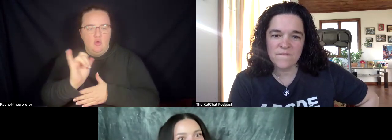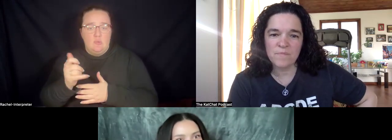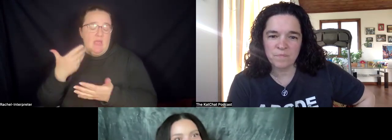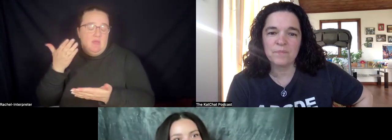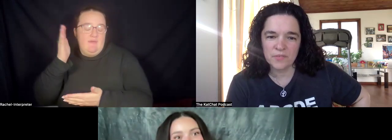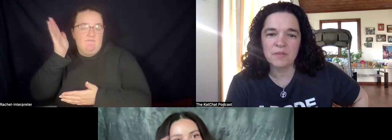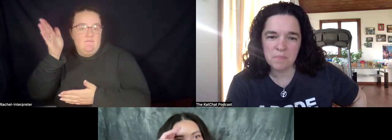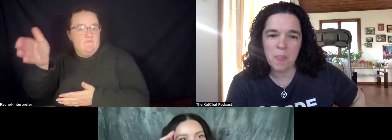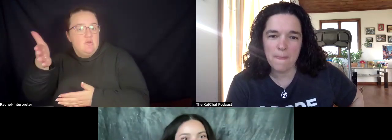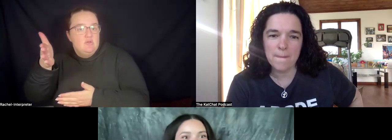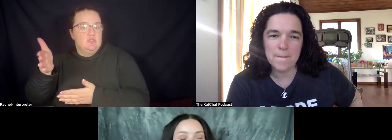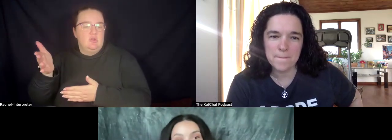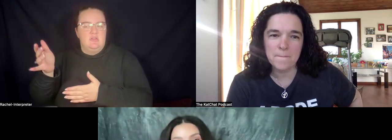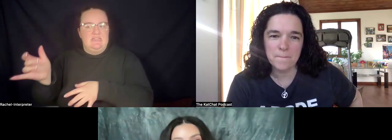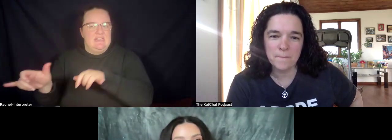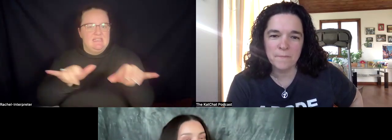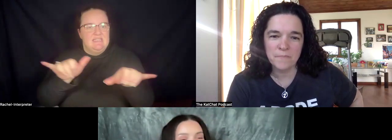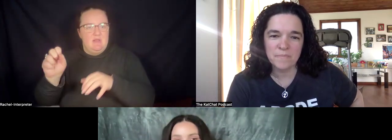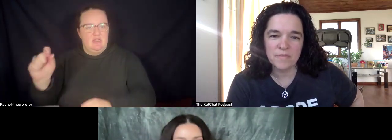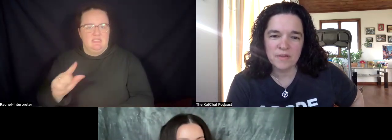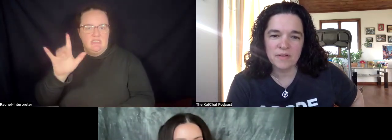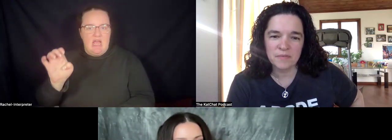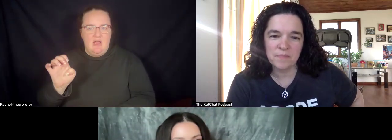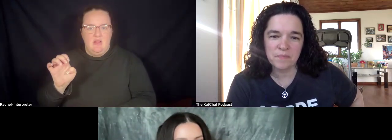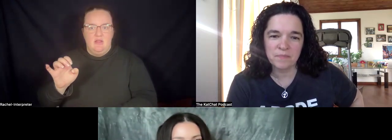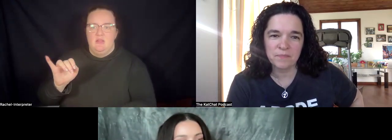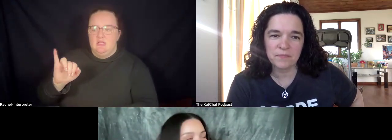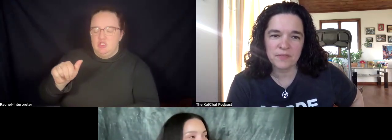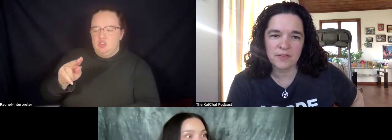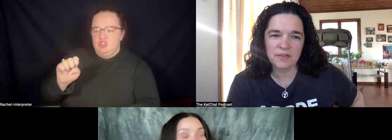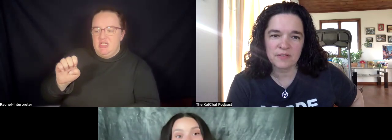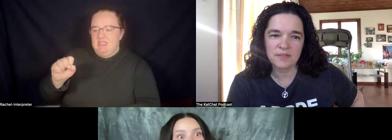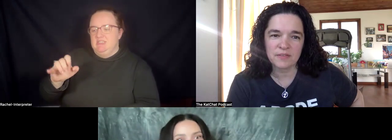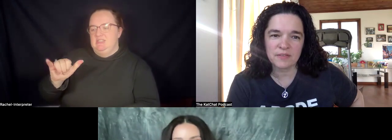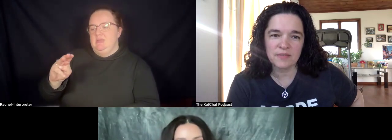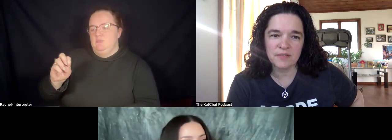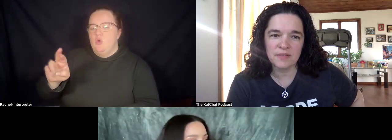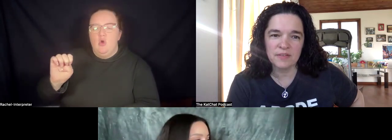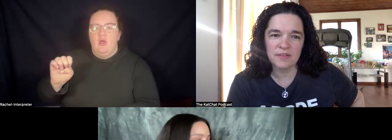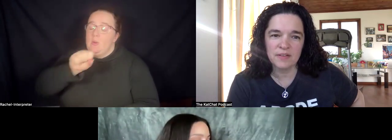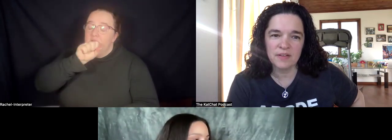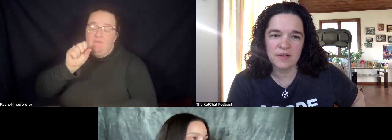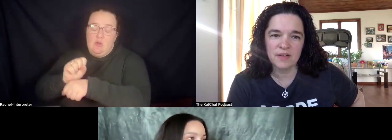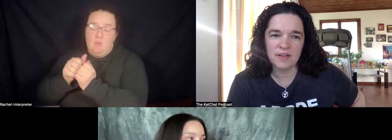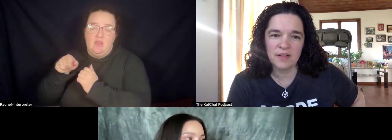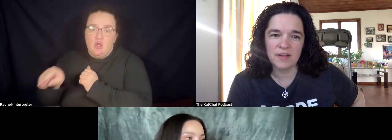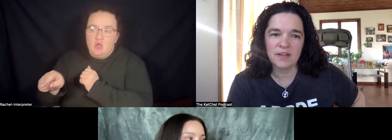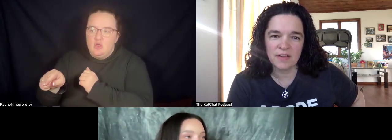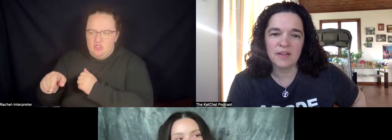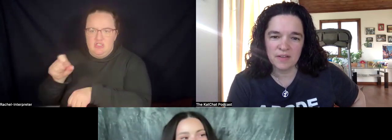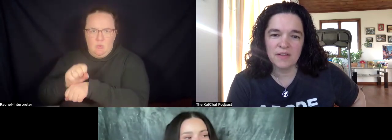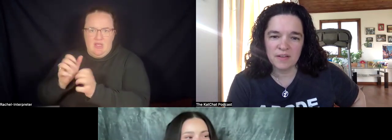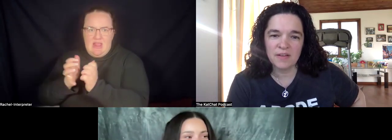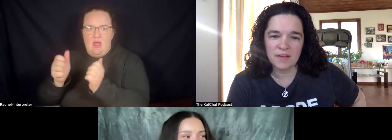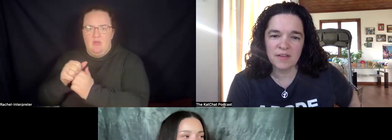a role of a similar style. Jane Seymour's working a lot in Hallmark now, and love to work with her.